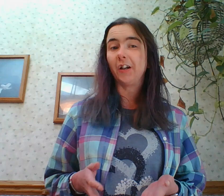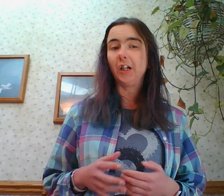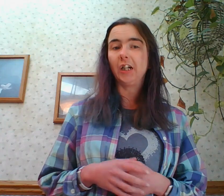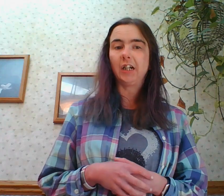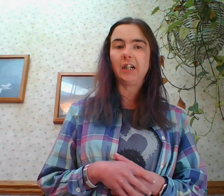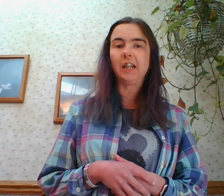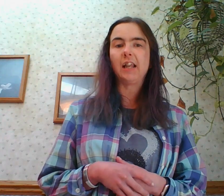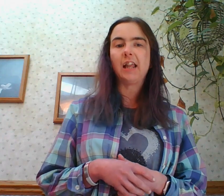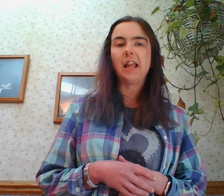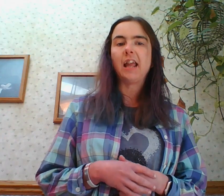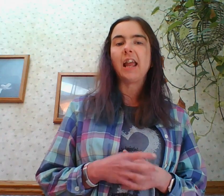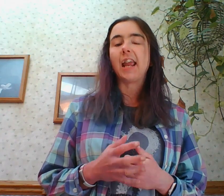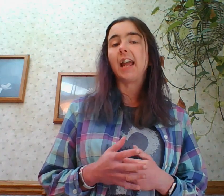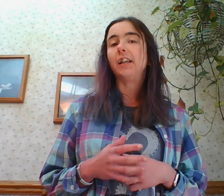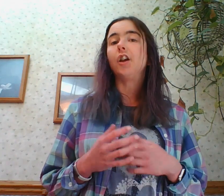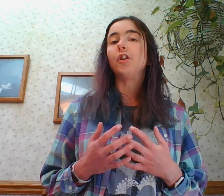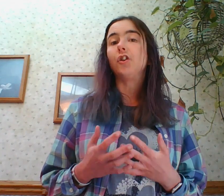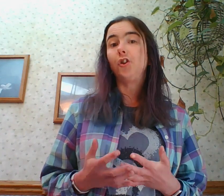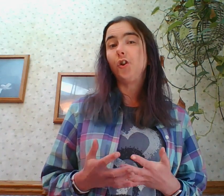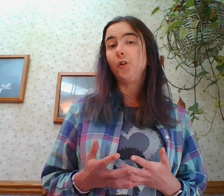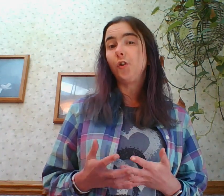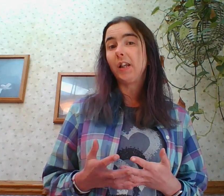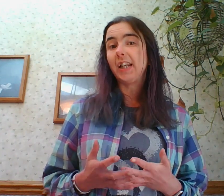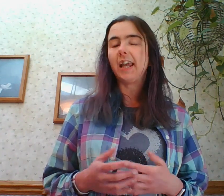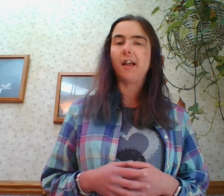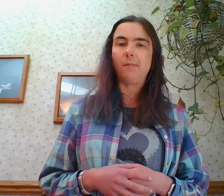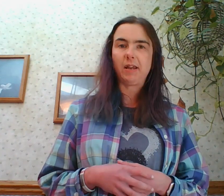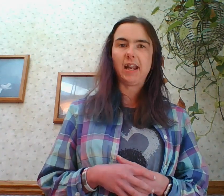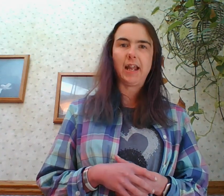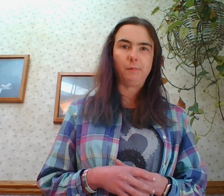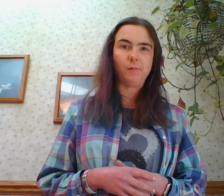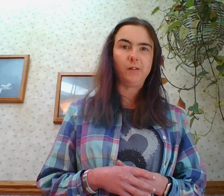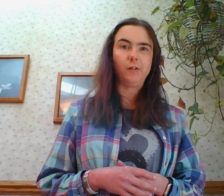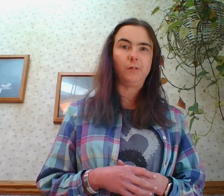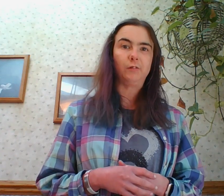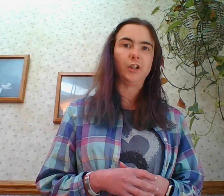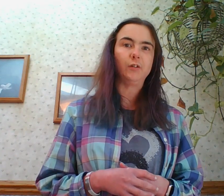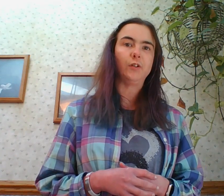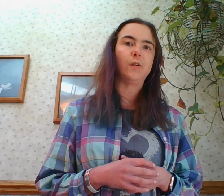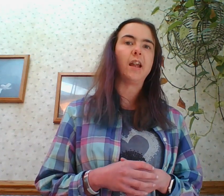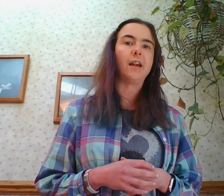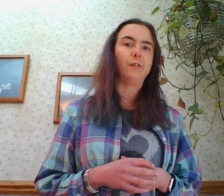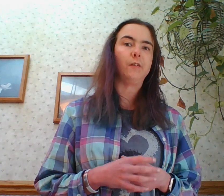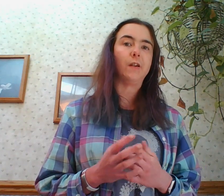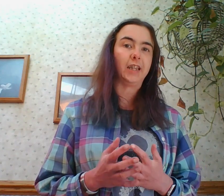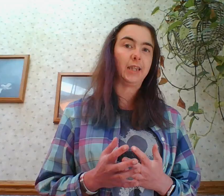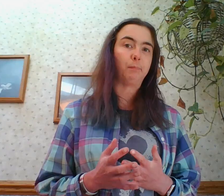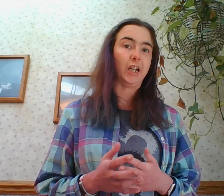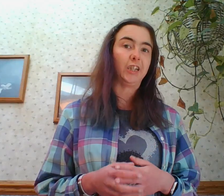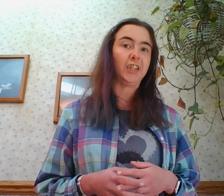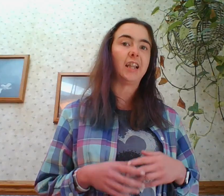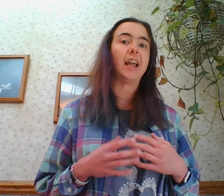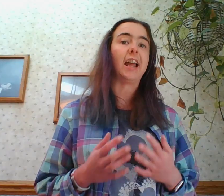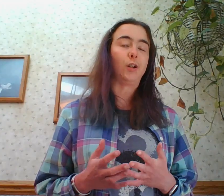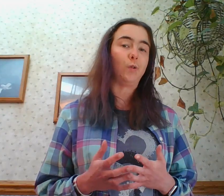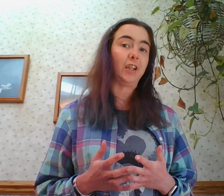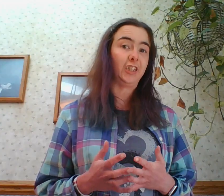other, and do you need help? And I'm going to show you how to express a